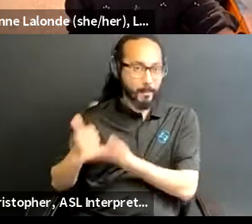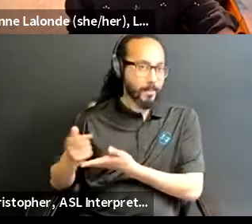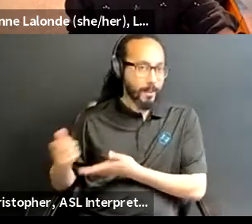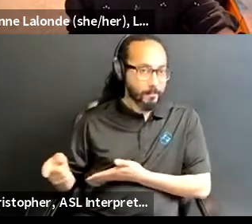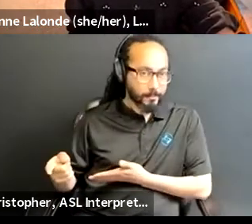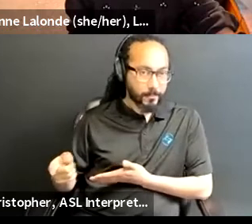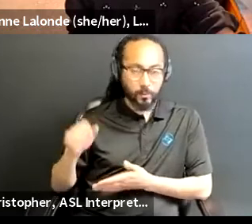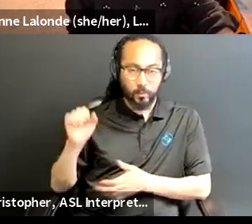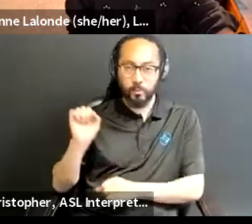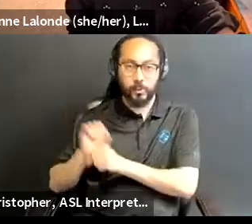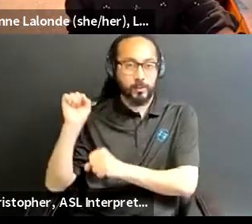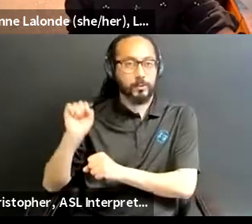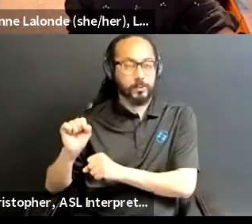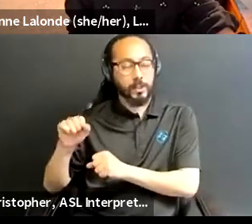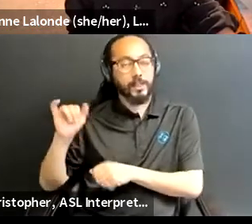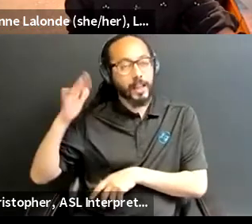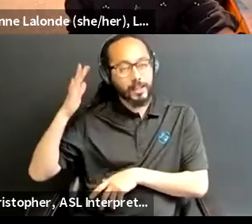continuing to use them.